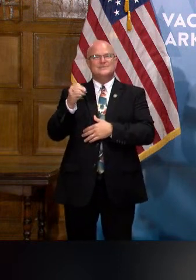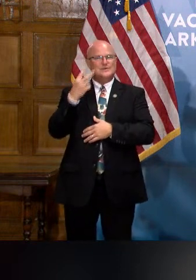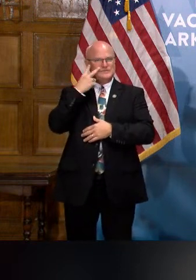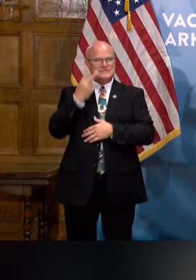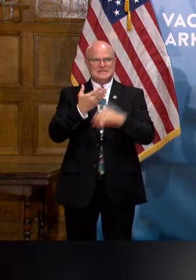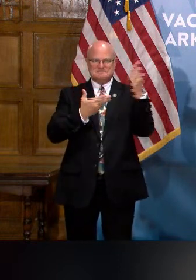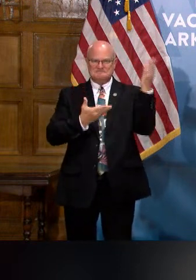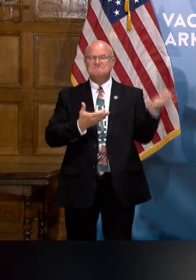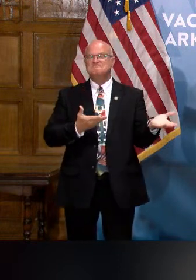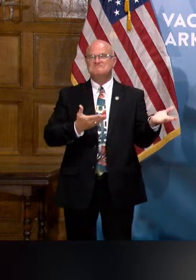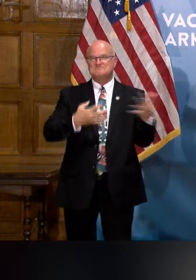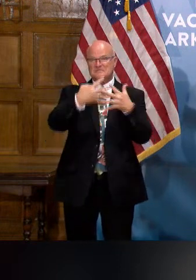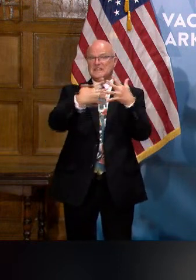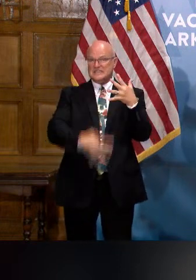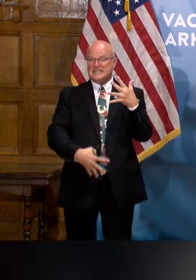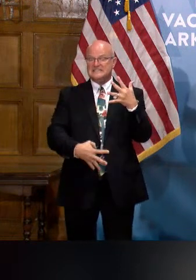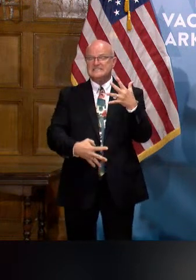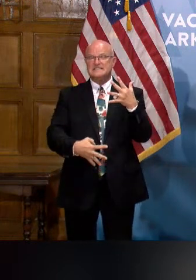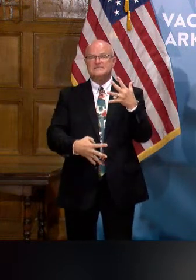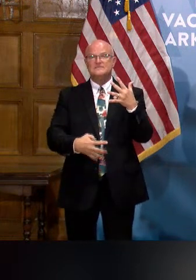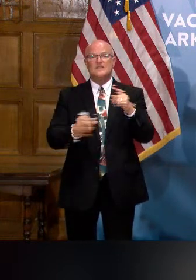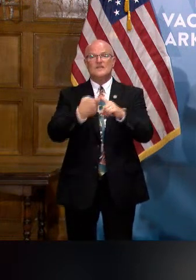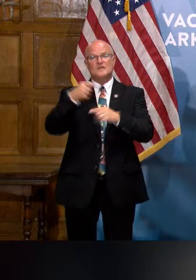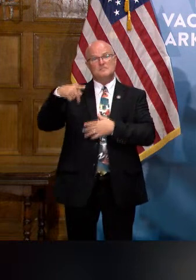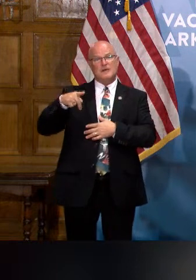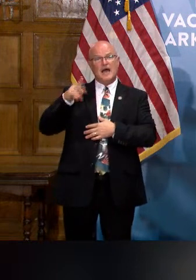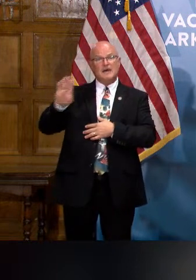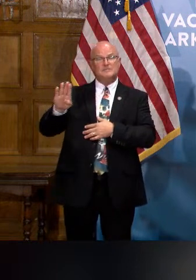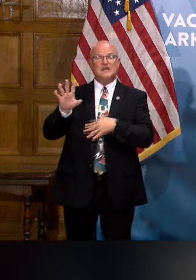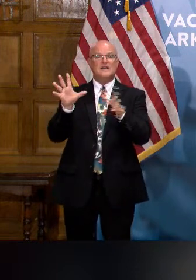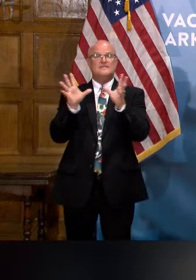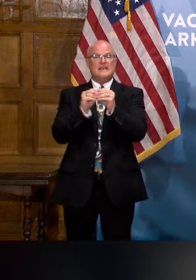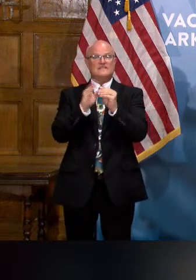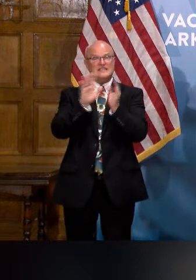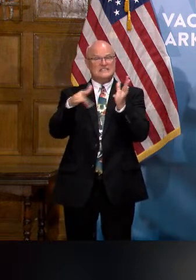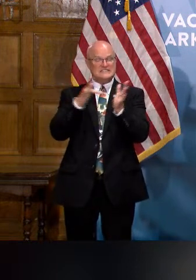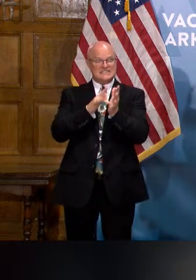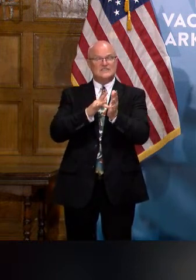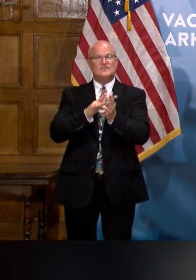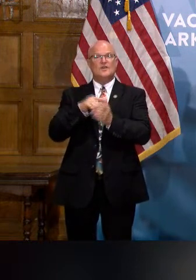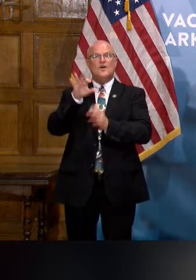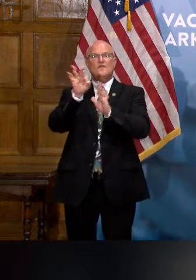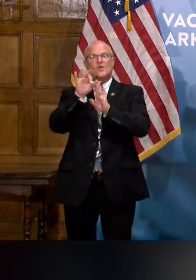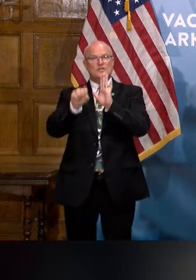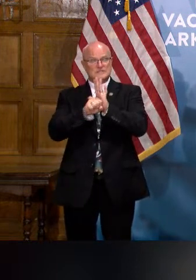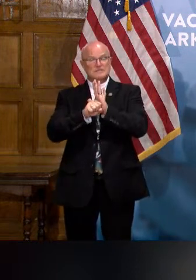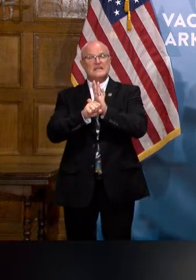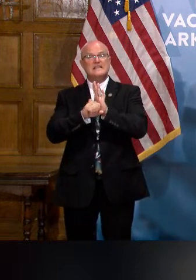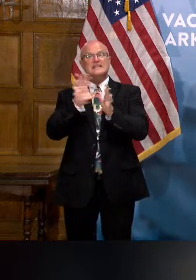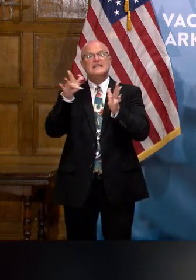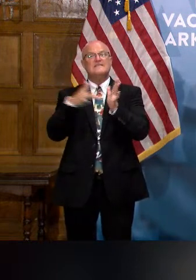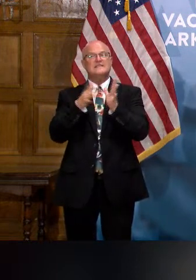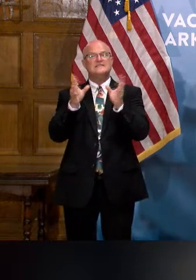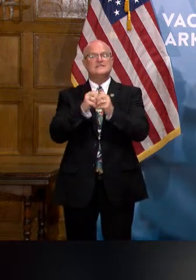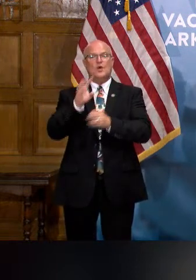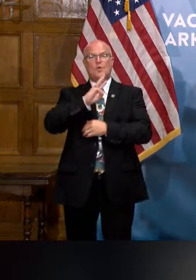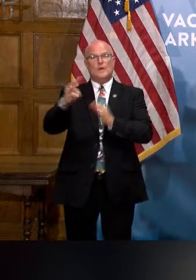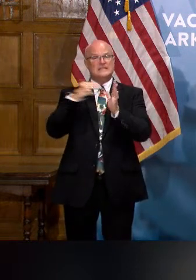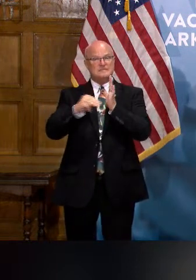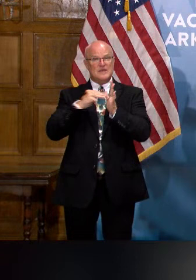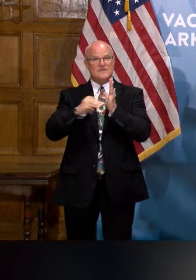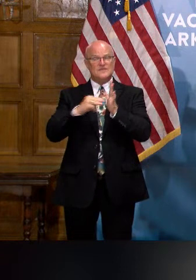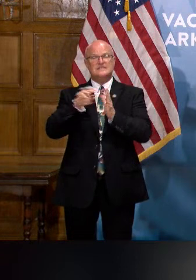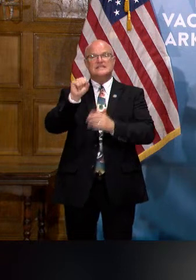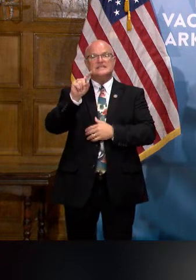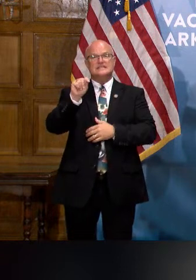can see this list from Pine Bluff Convention Center to Fort Smith Convention Center in West Memphis, St.